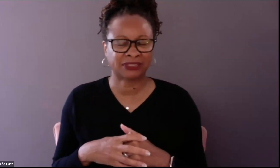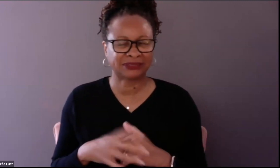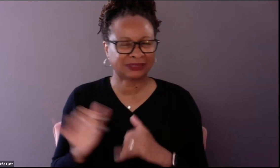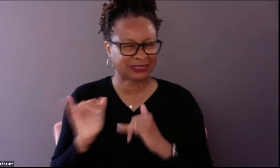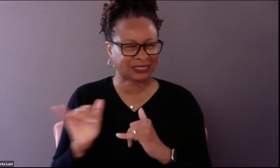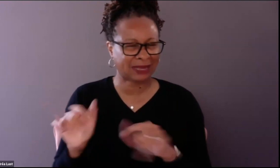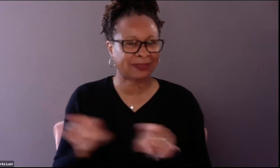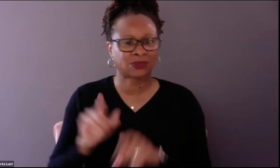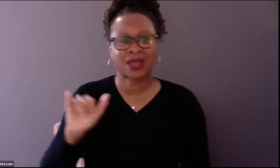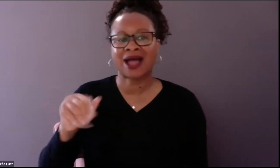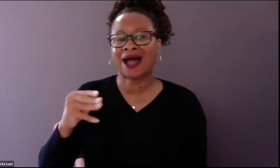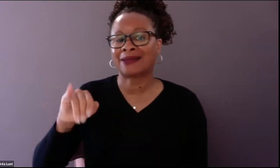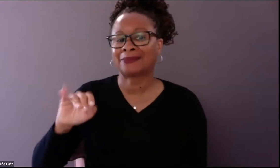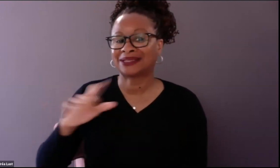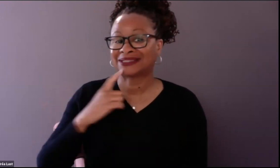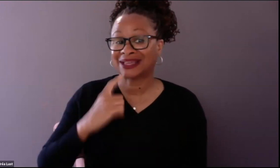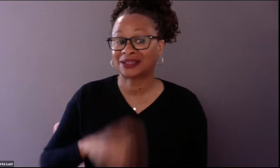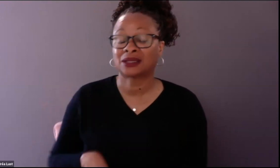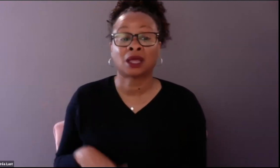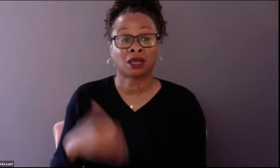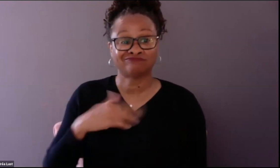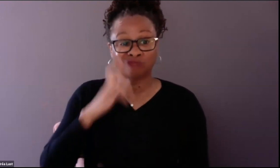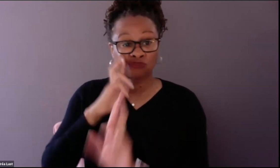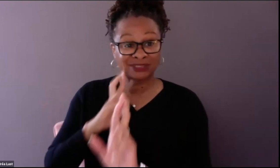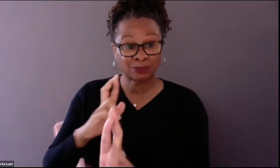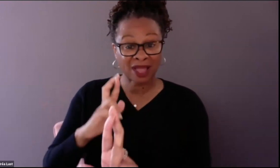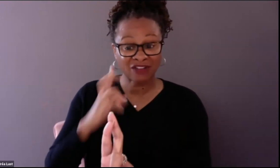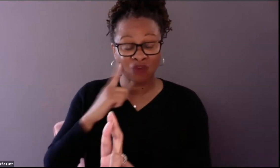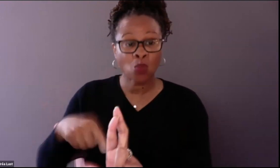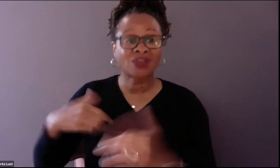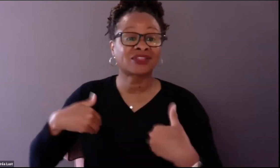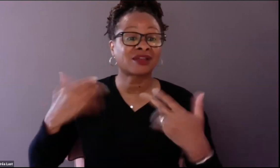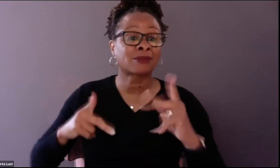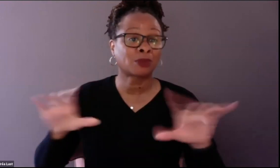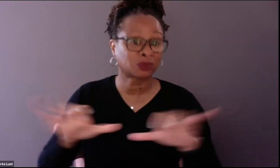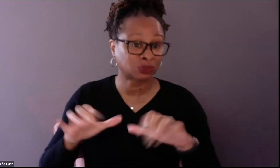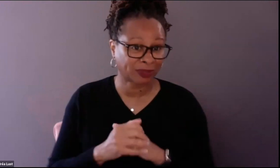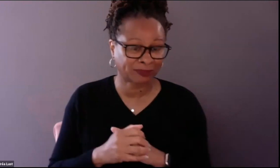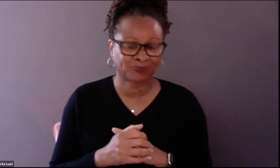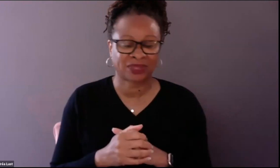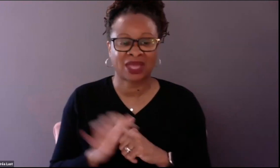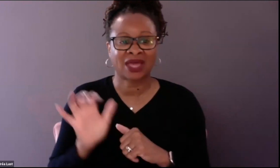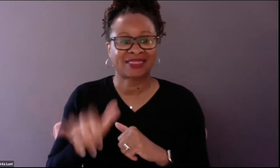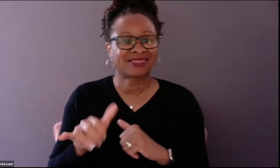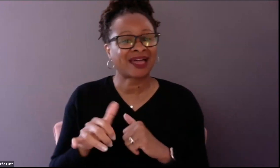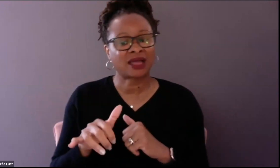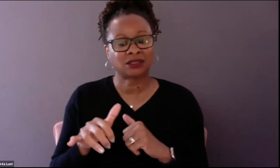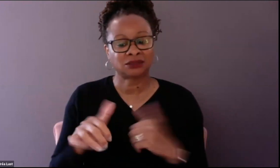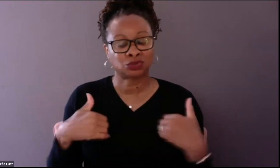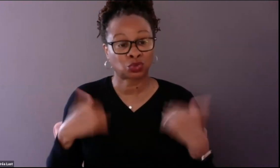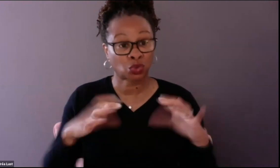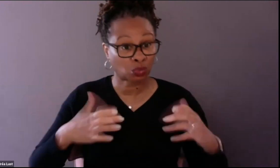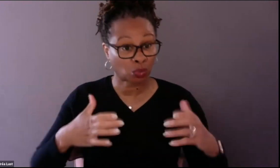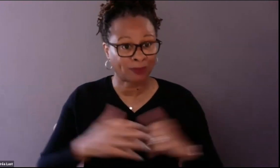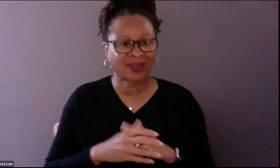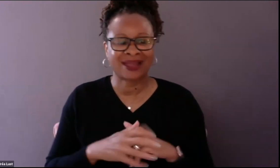just said, is that there was a respect for what these youth were doing, right? That these youth had taken this